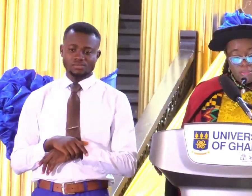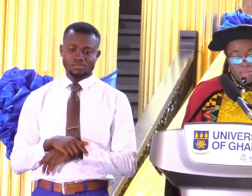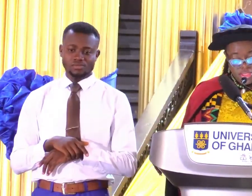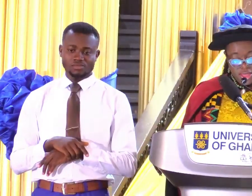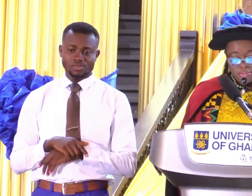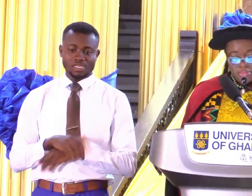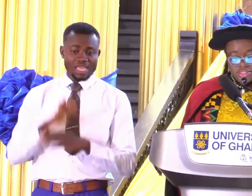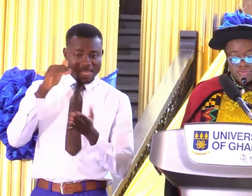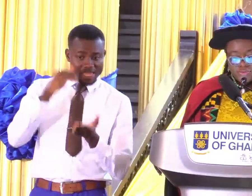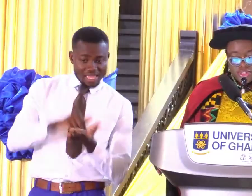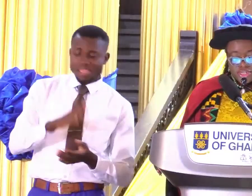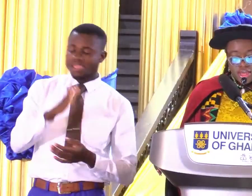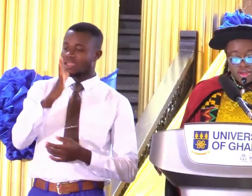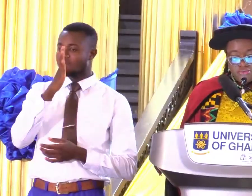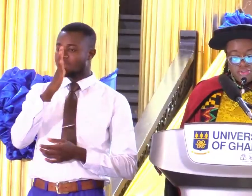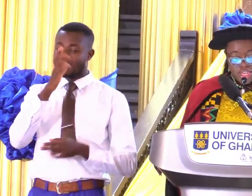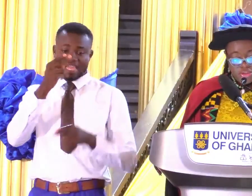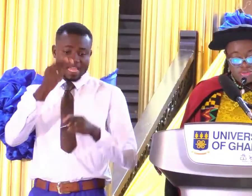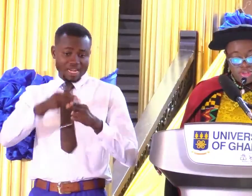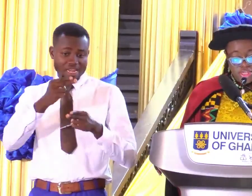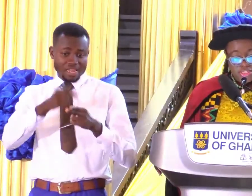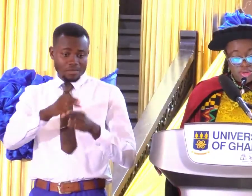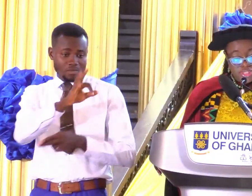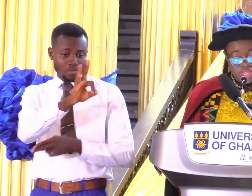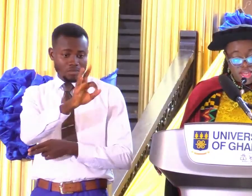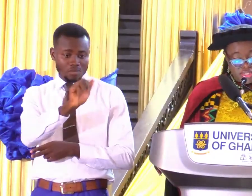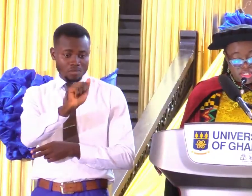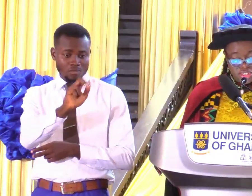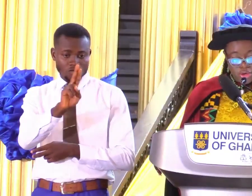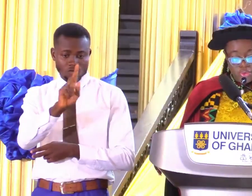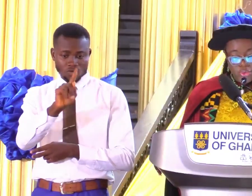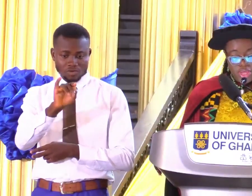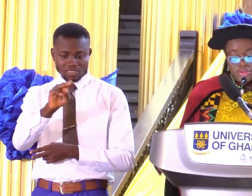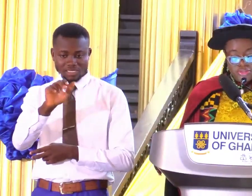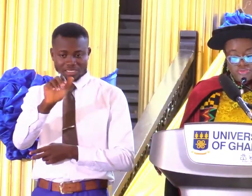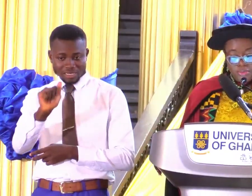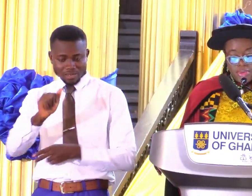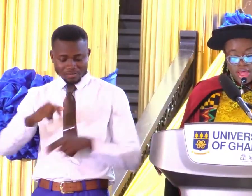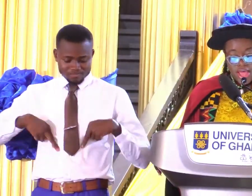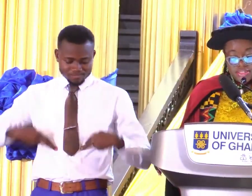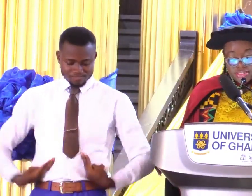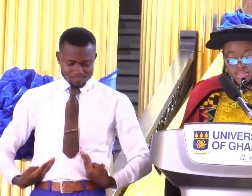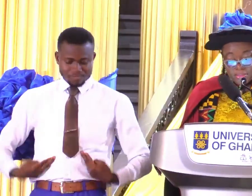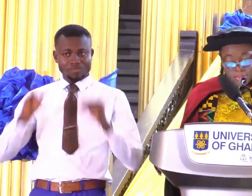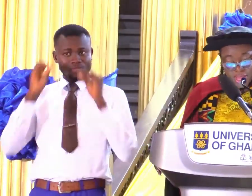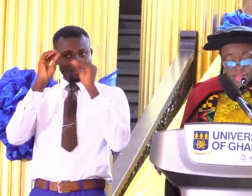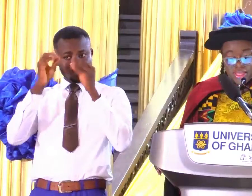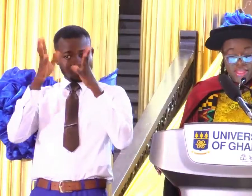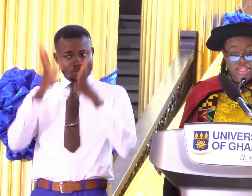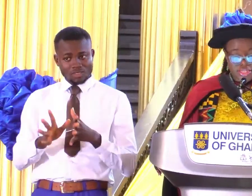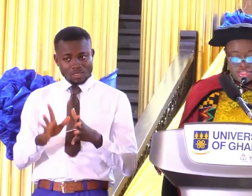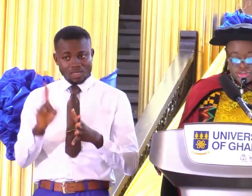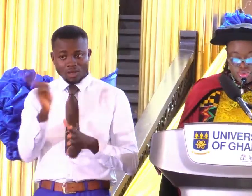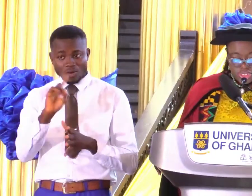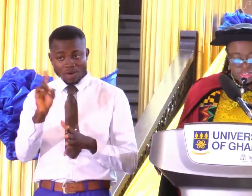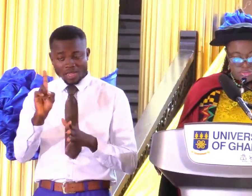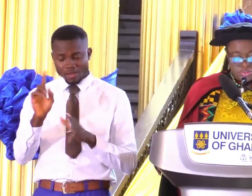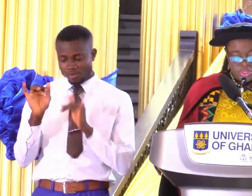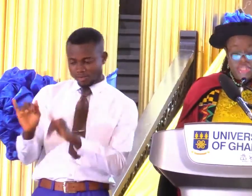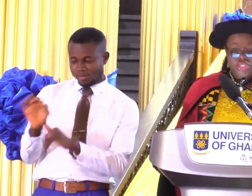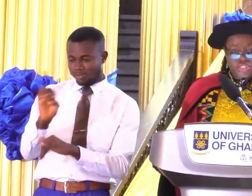Her mother, Mrs. Faustina Comfort Entry, is a retired teacher who hails from Asamama in the Eastern